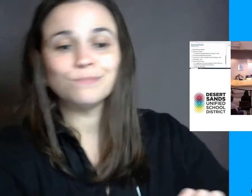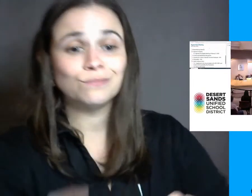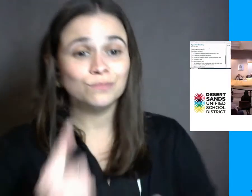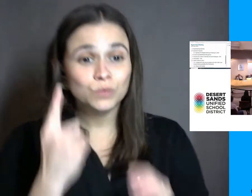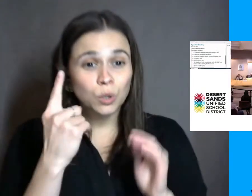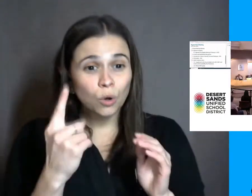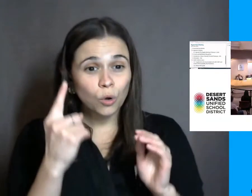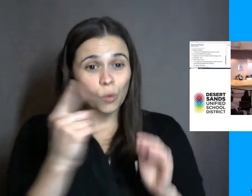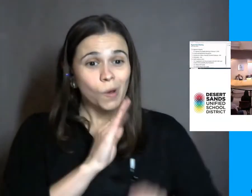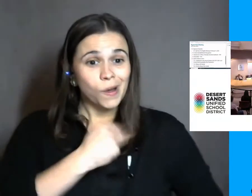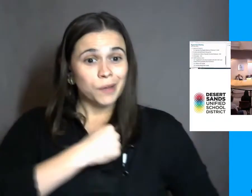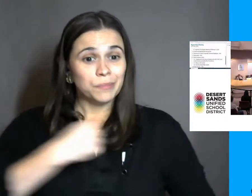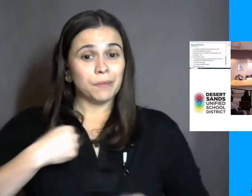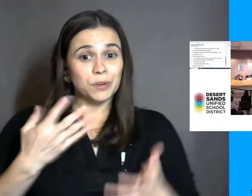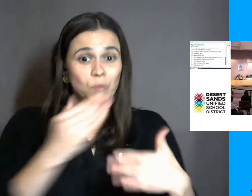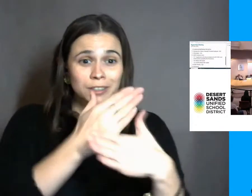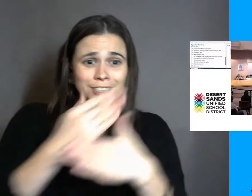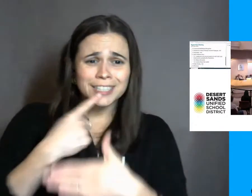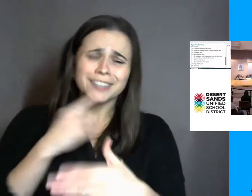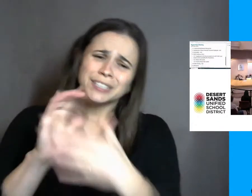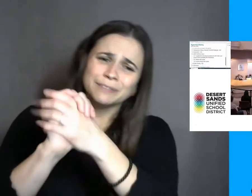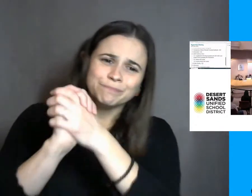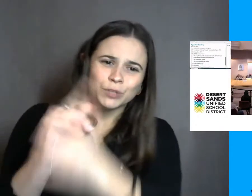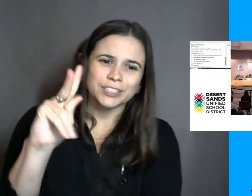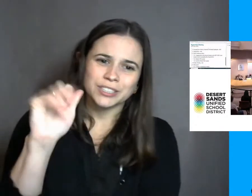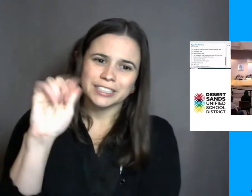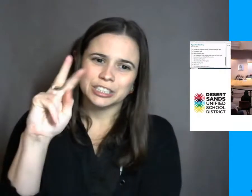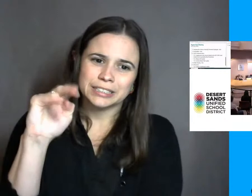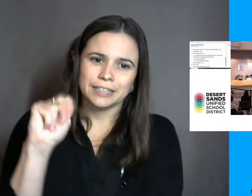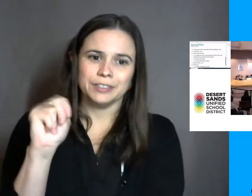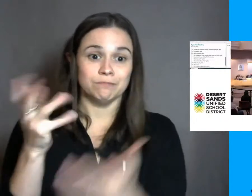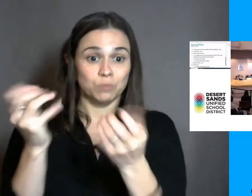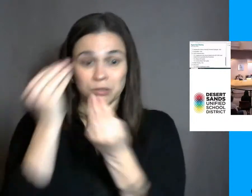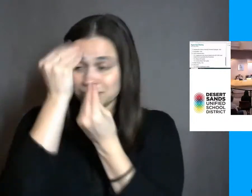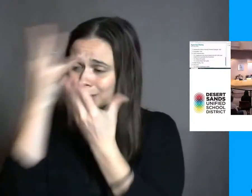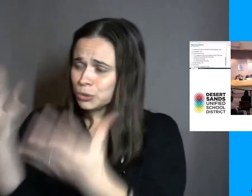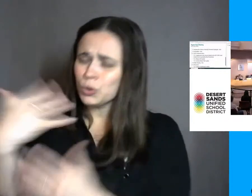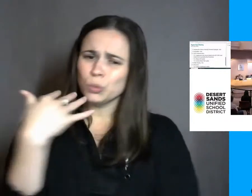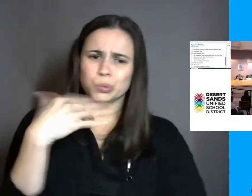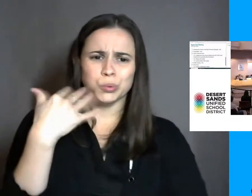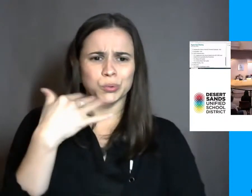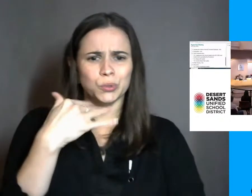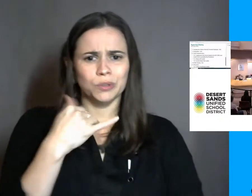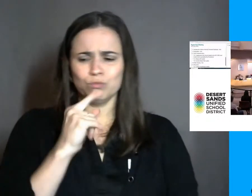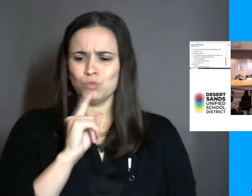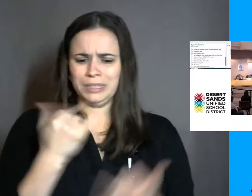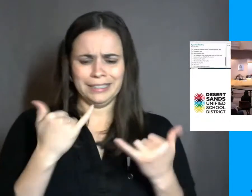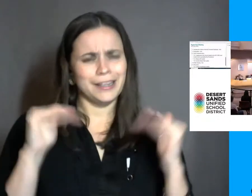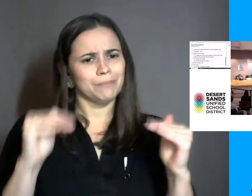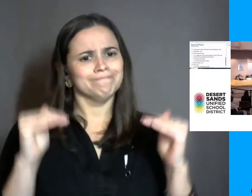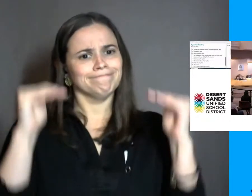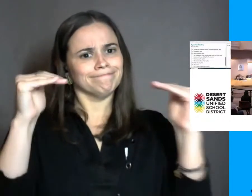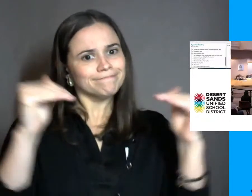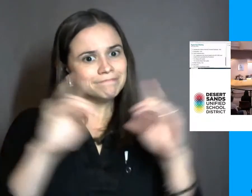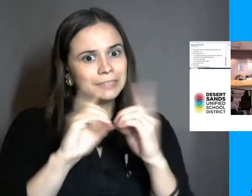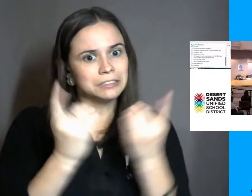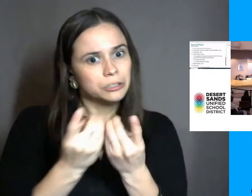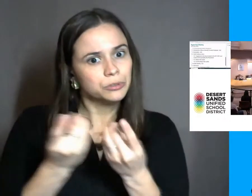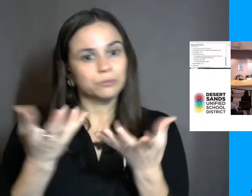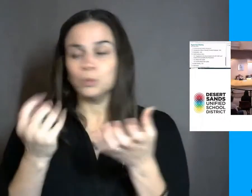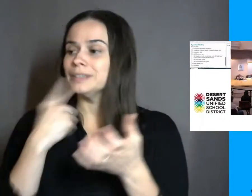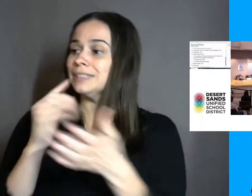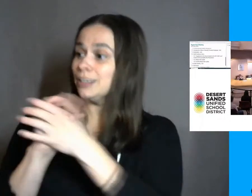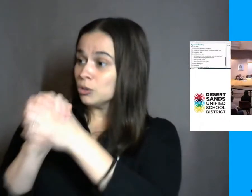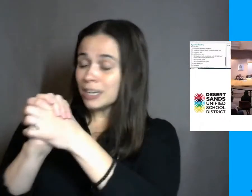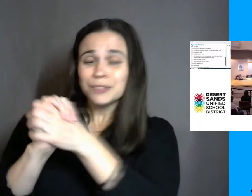you're overseeing it. The district, excellent job. You've really taken us to a different level. So thank you so much. And congratulations to Desert